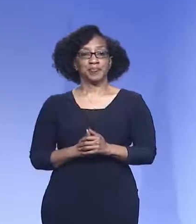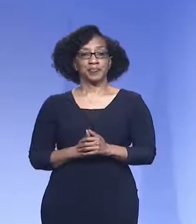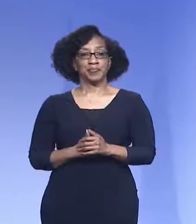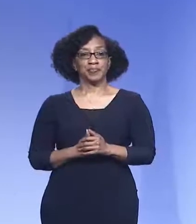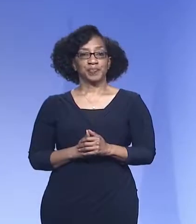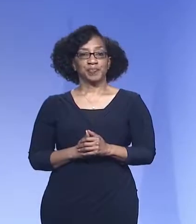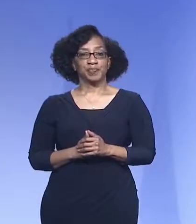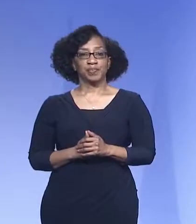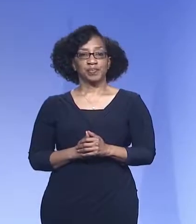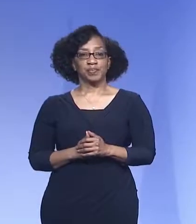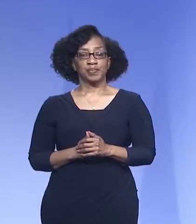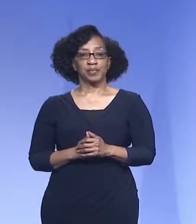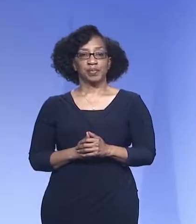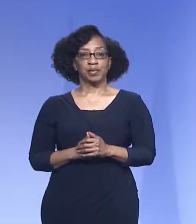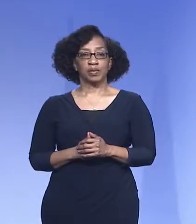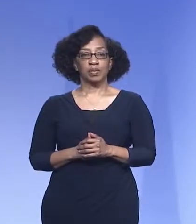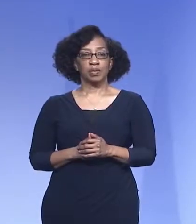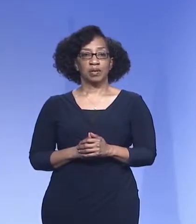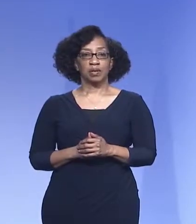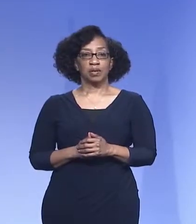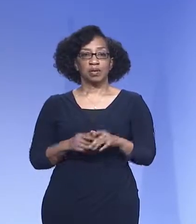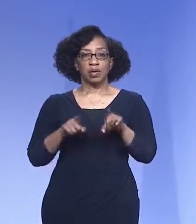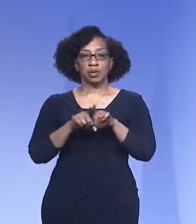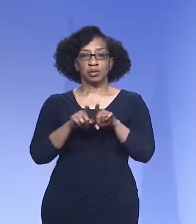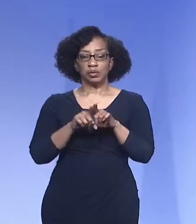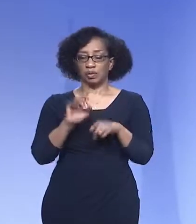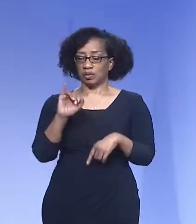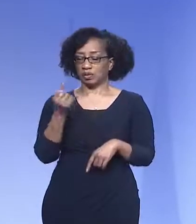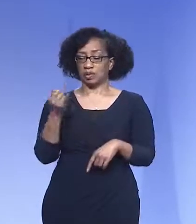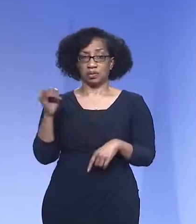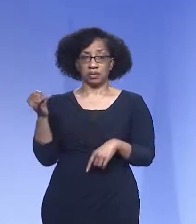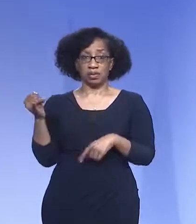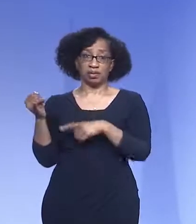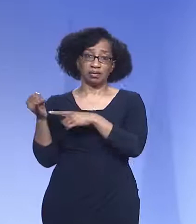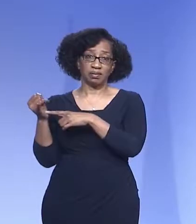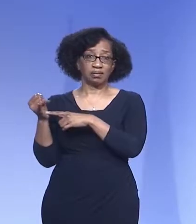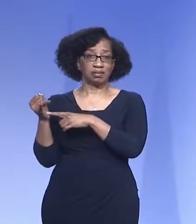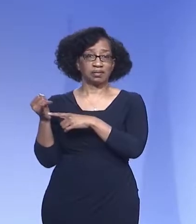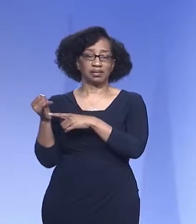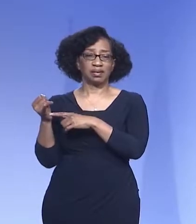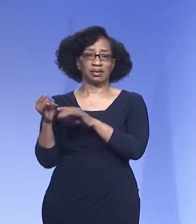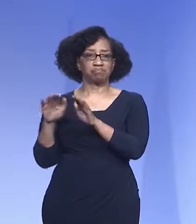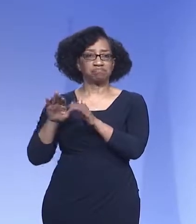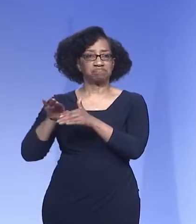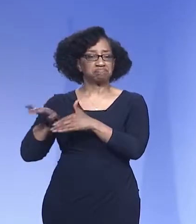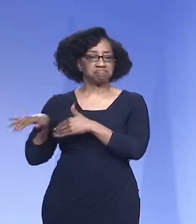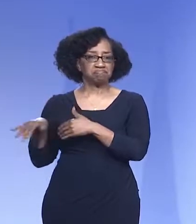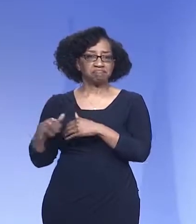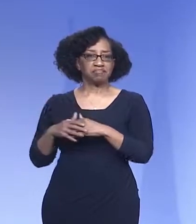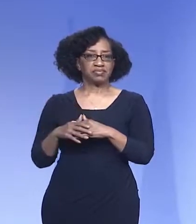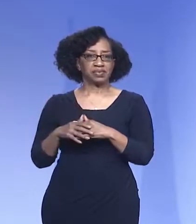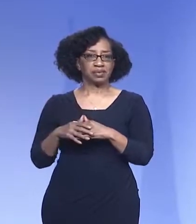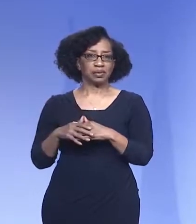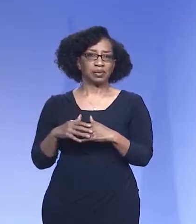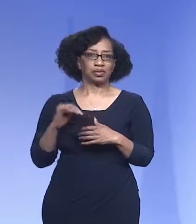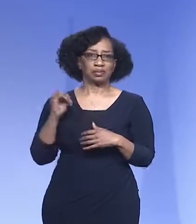allow this setback that with Johnson & Johnson to